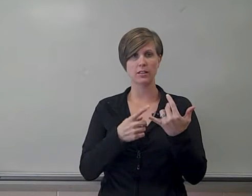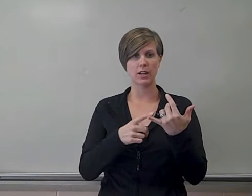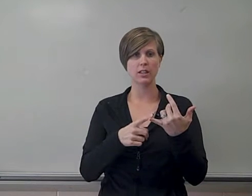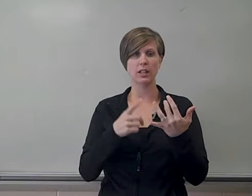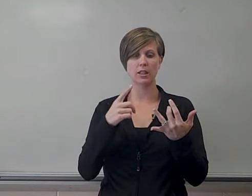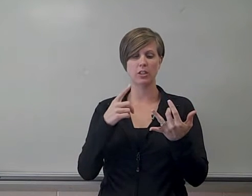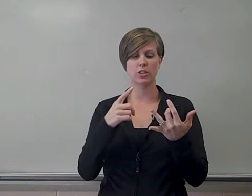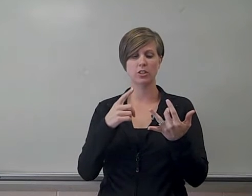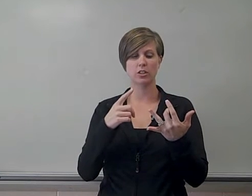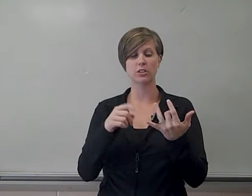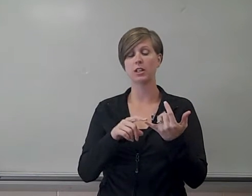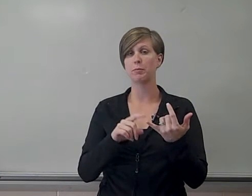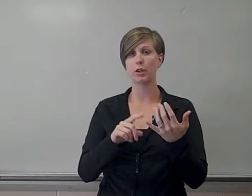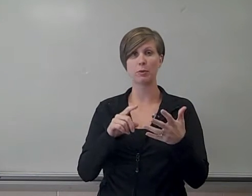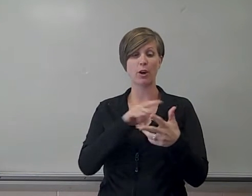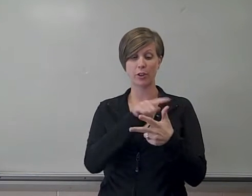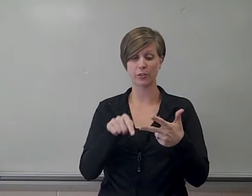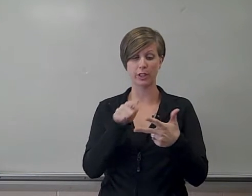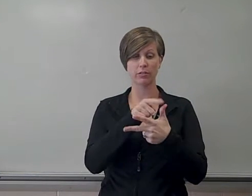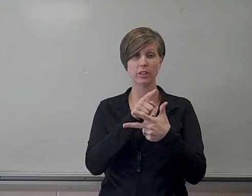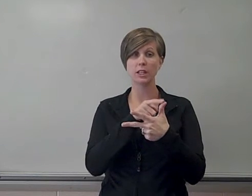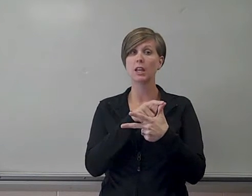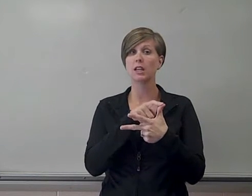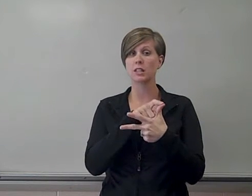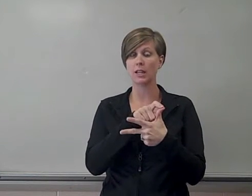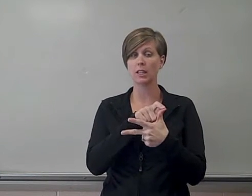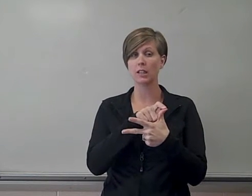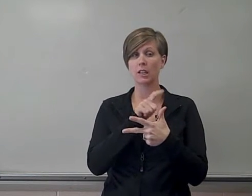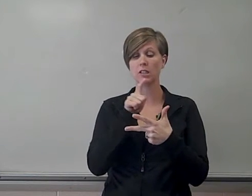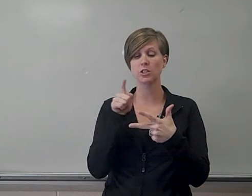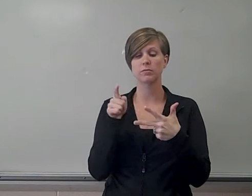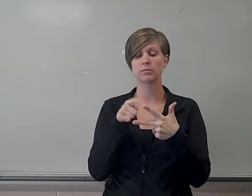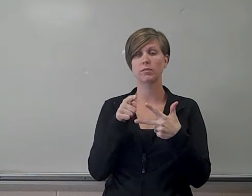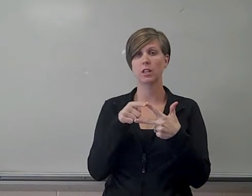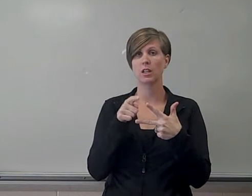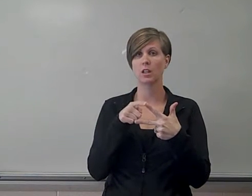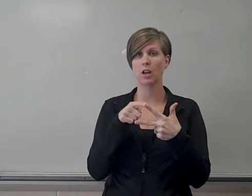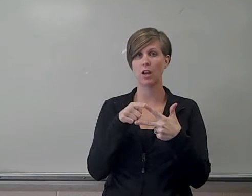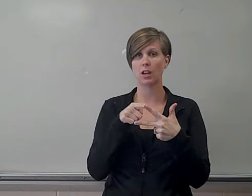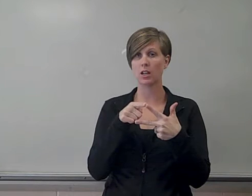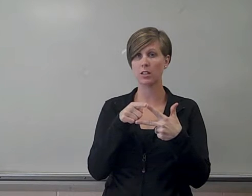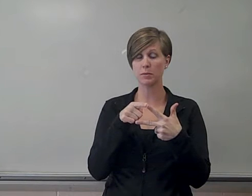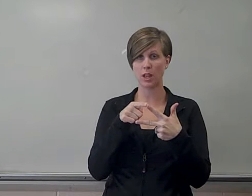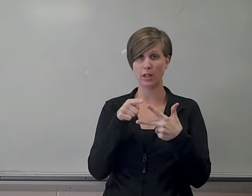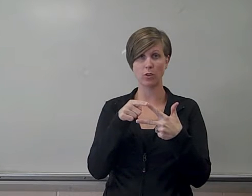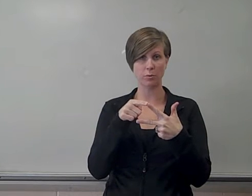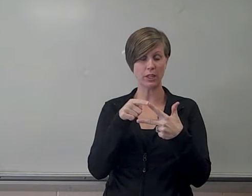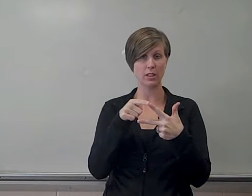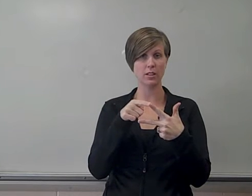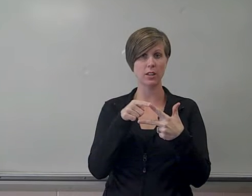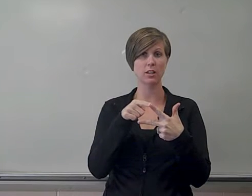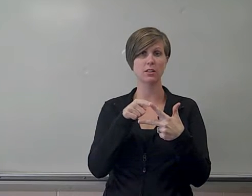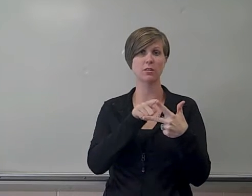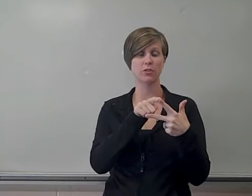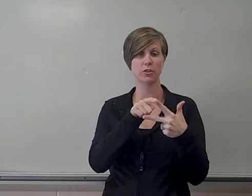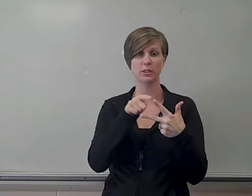signed English, or not both, but all three really, signed English, concept sign, or PSE, as it was formerly